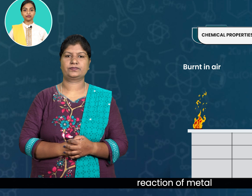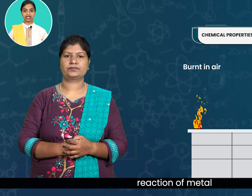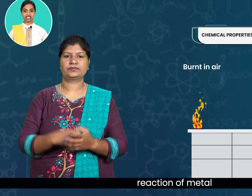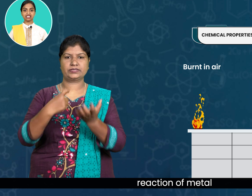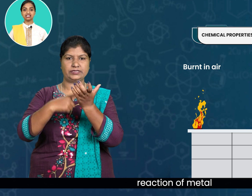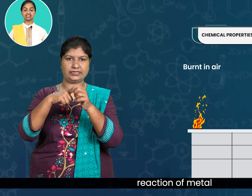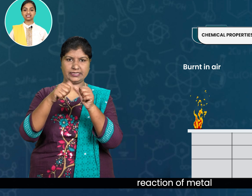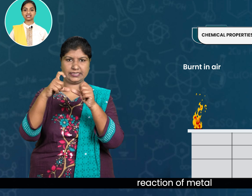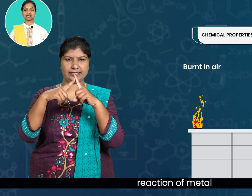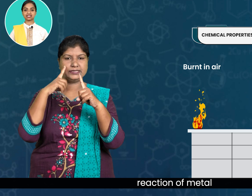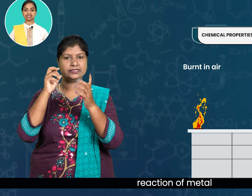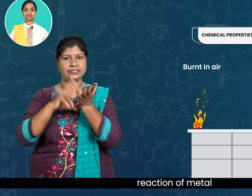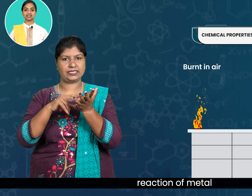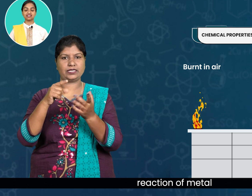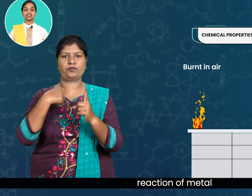Reaction of metal